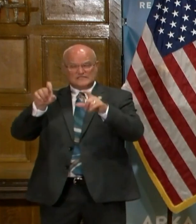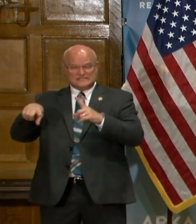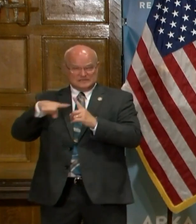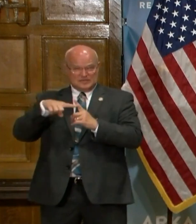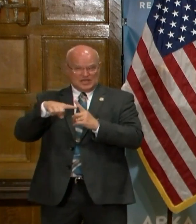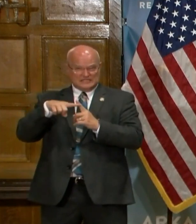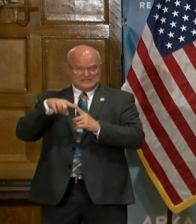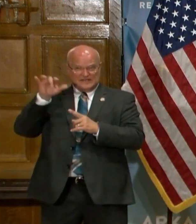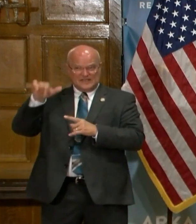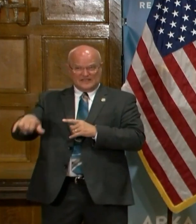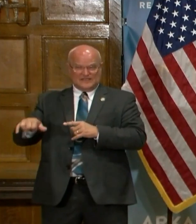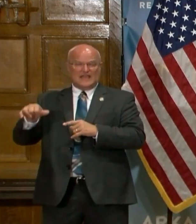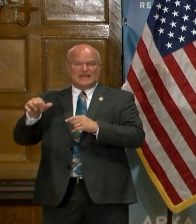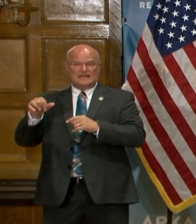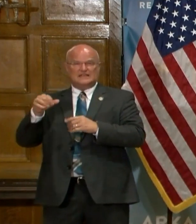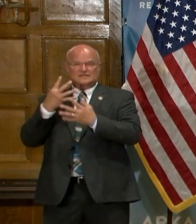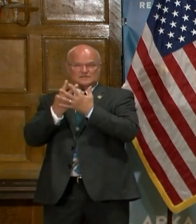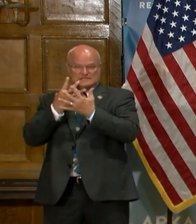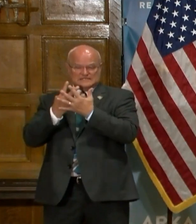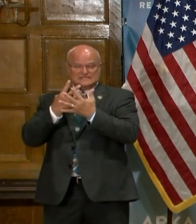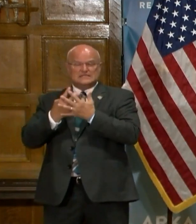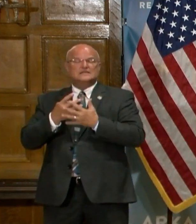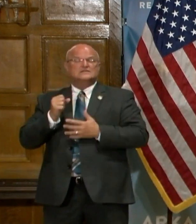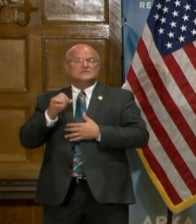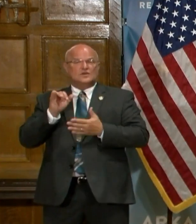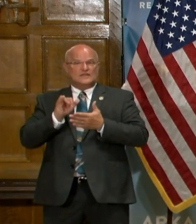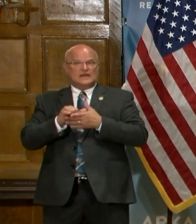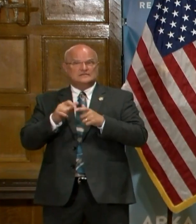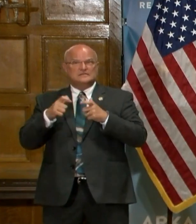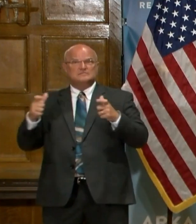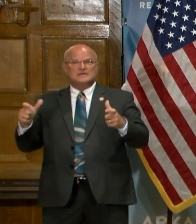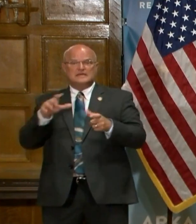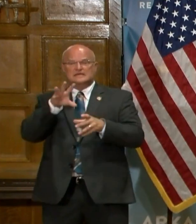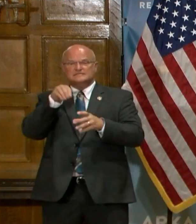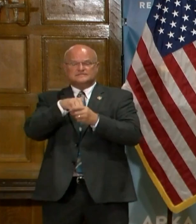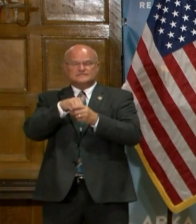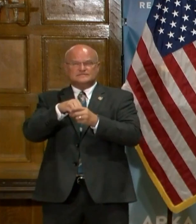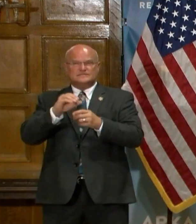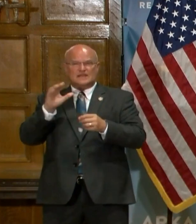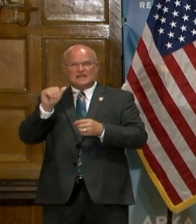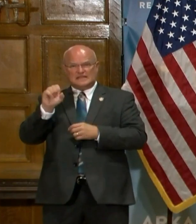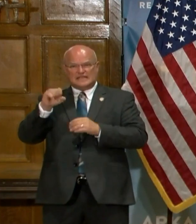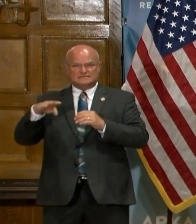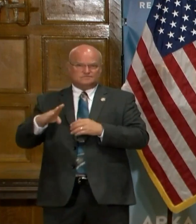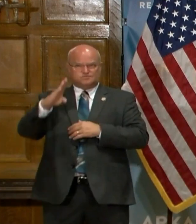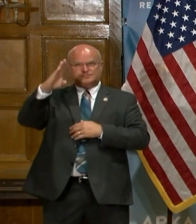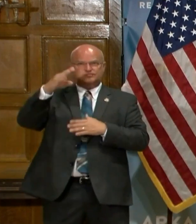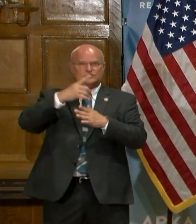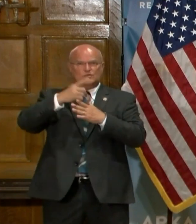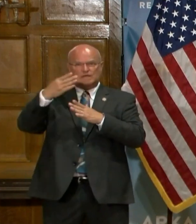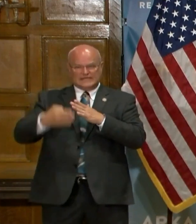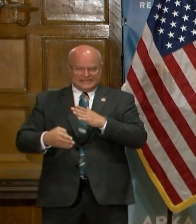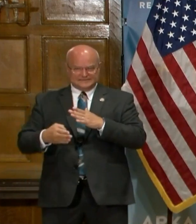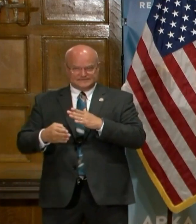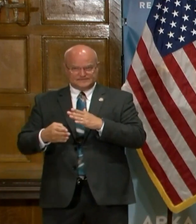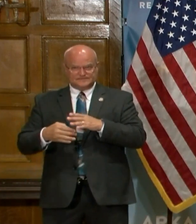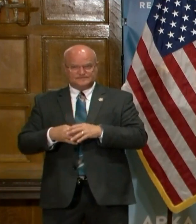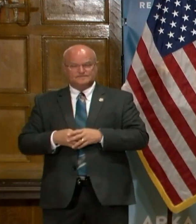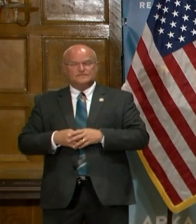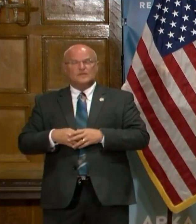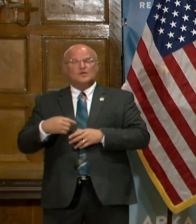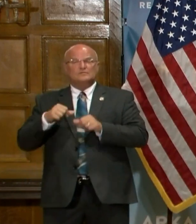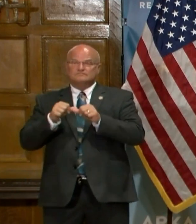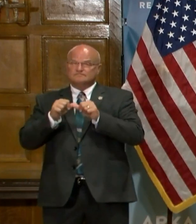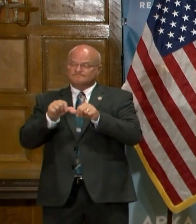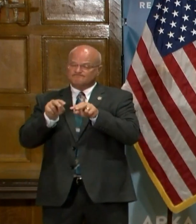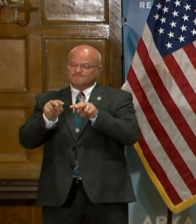tested positive in that facility. So that was a big part of our case surge over the weekend, and we're going